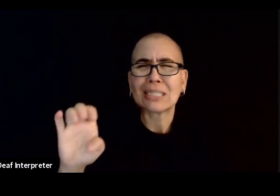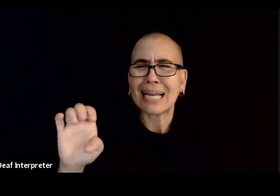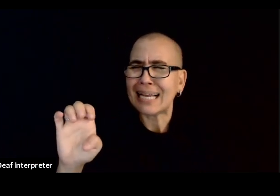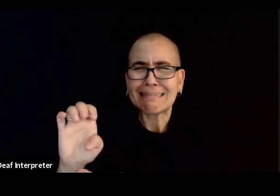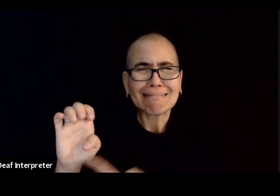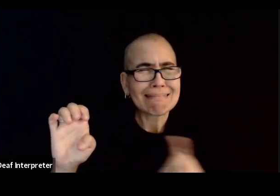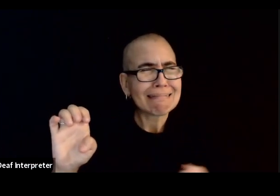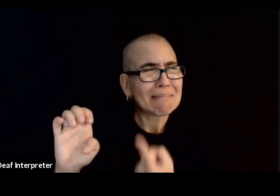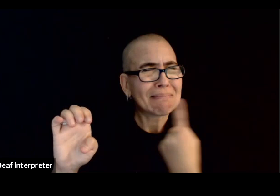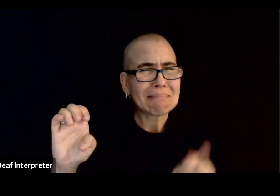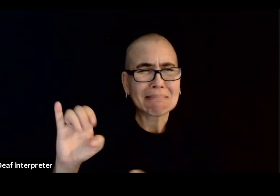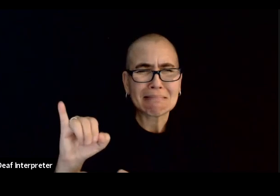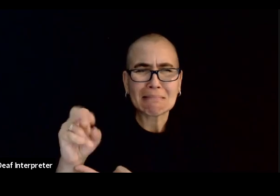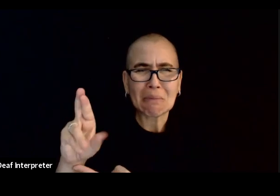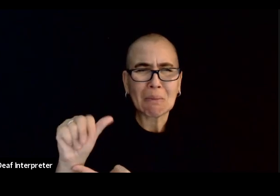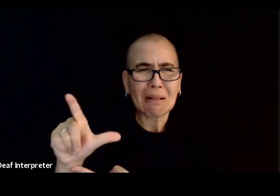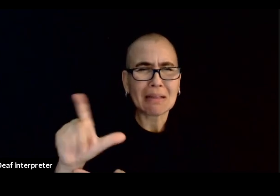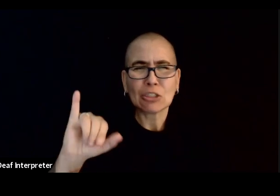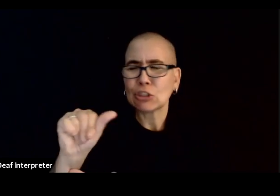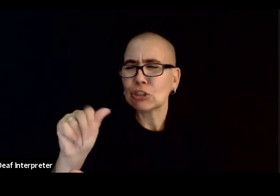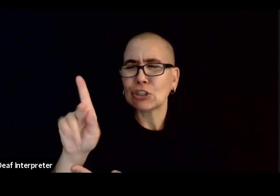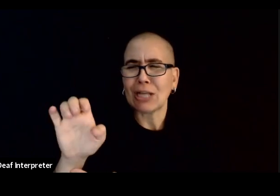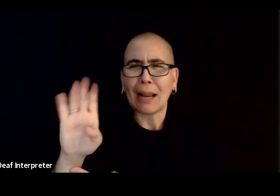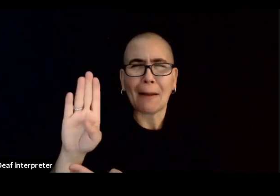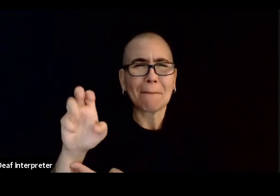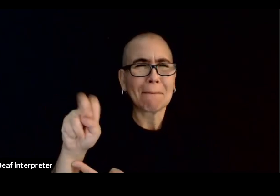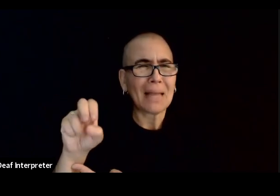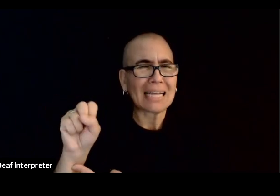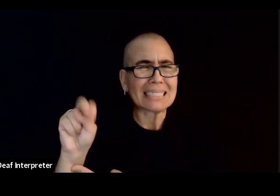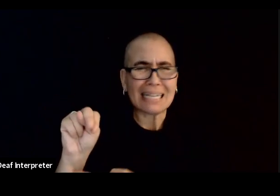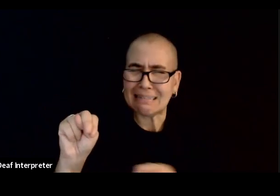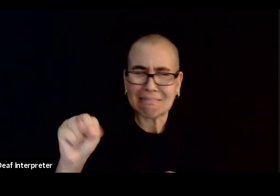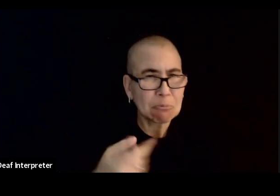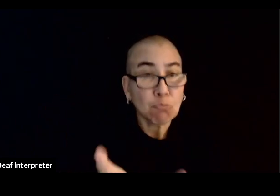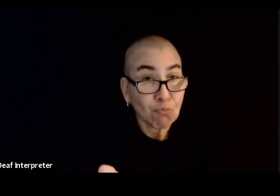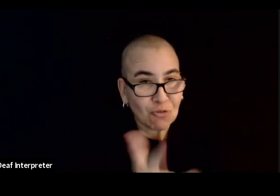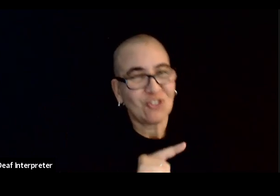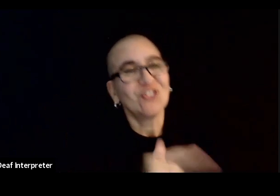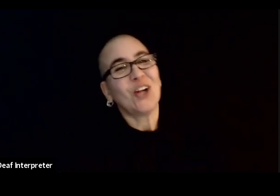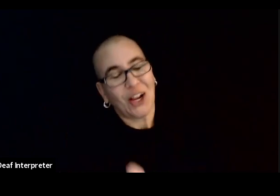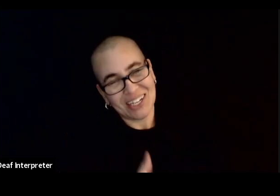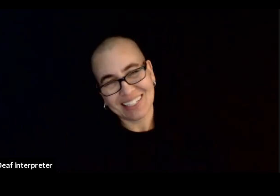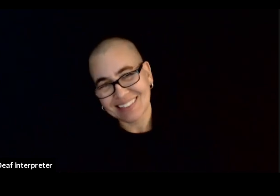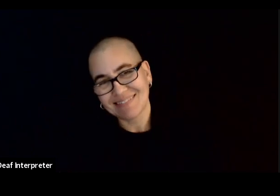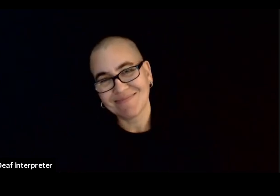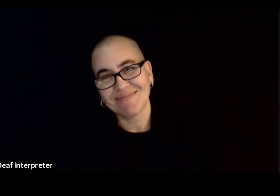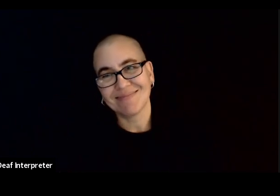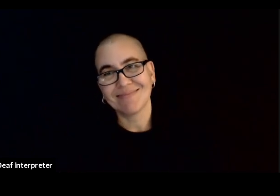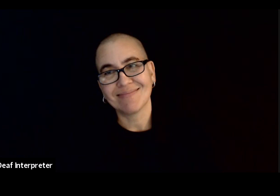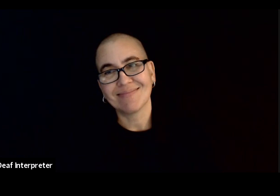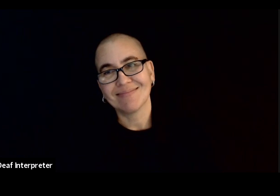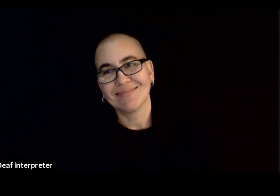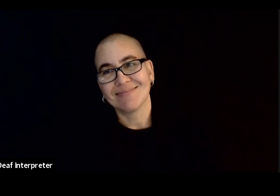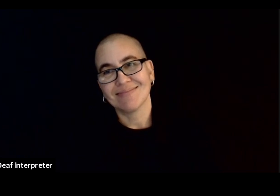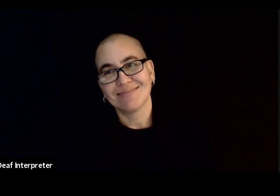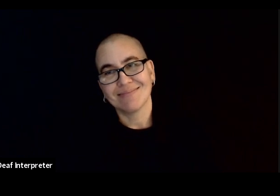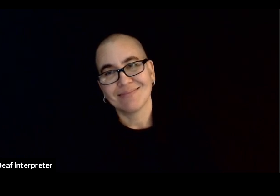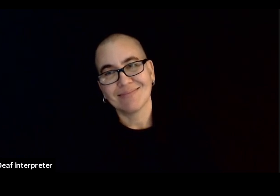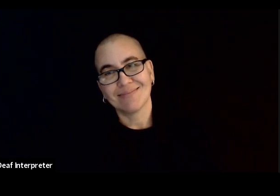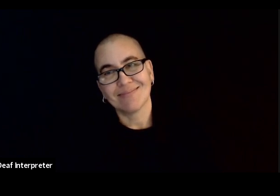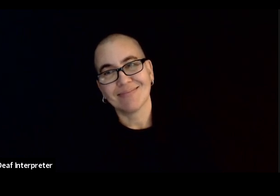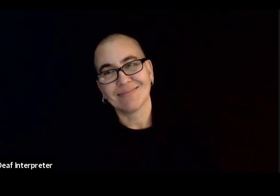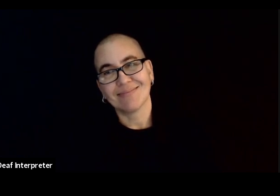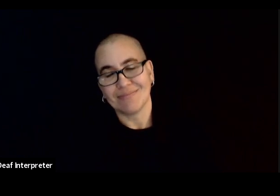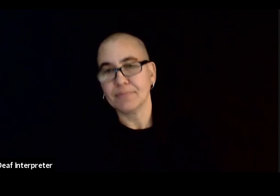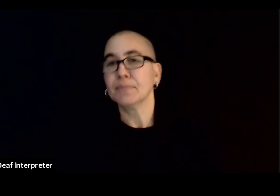you have any data or numbers for public school districts and students and staff